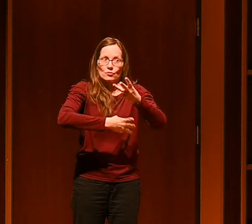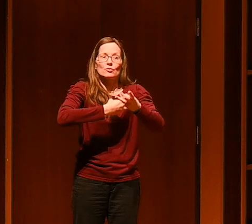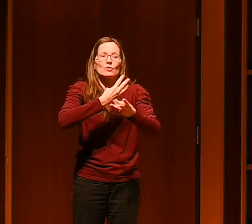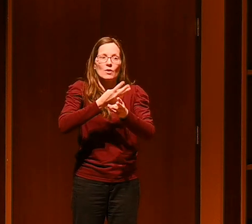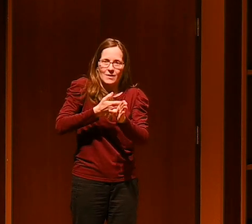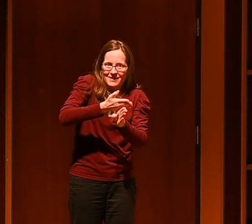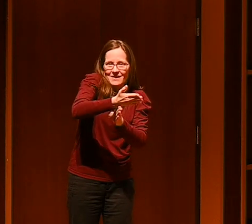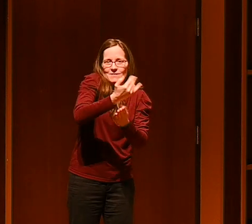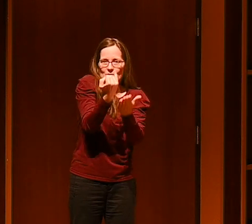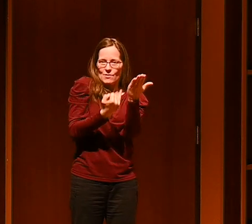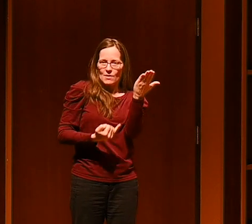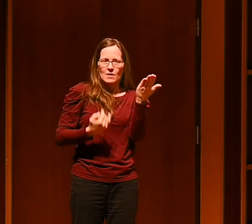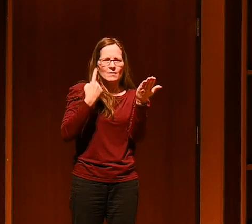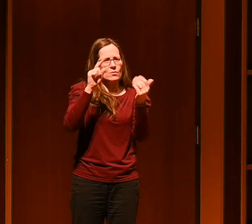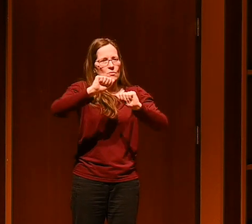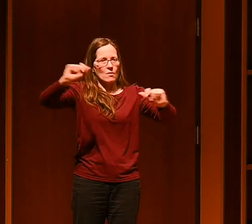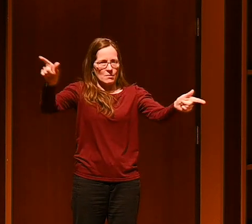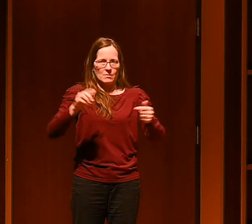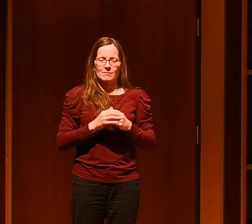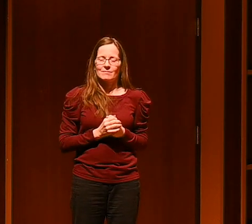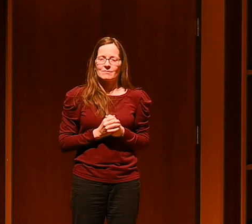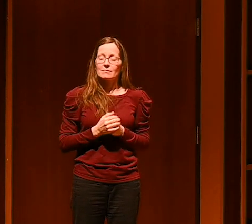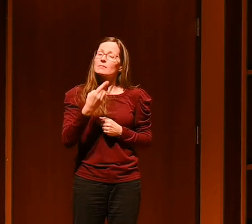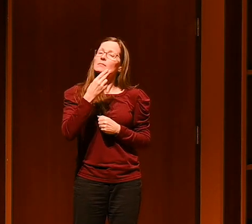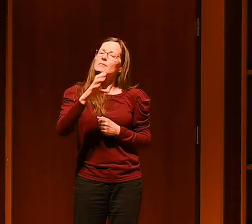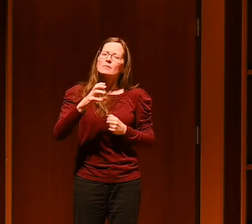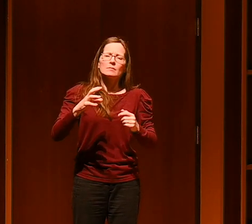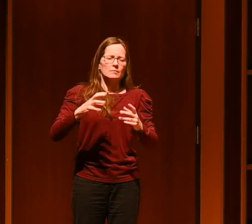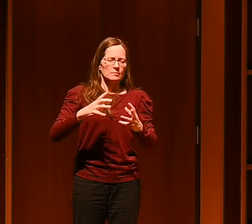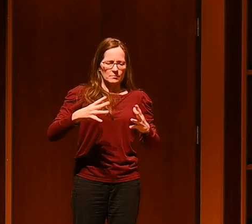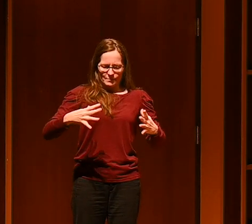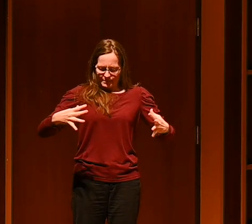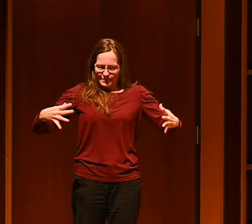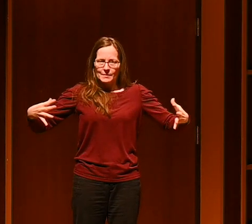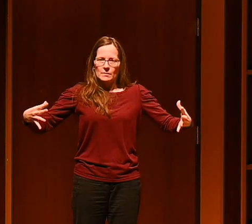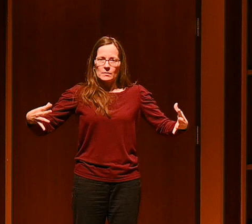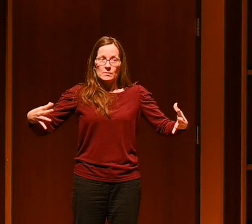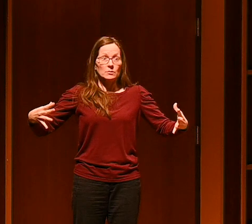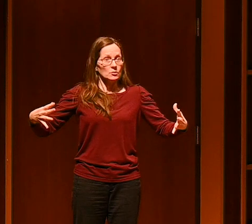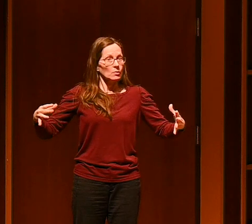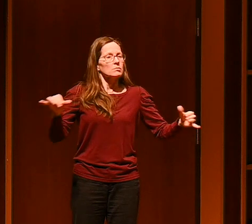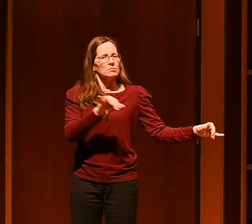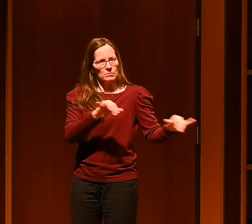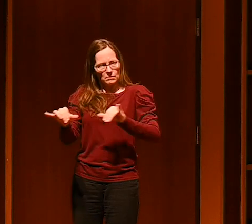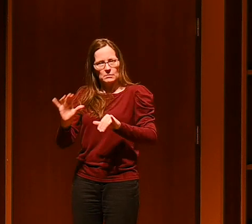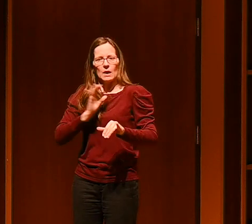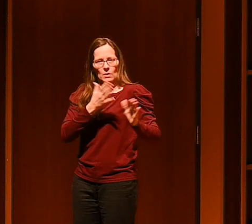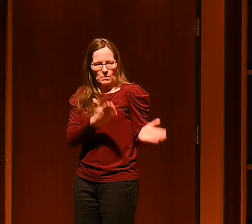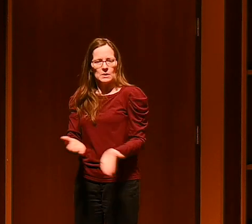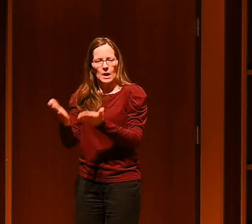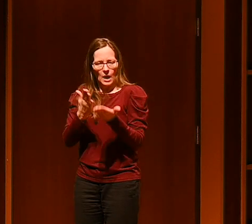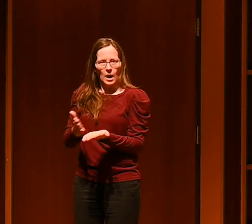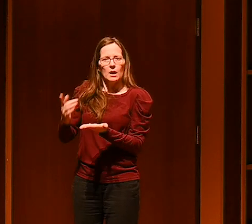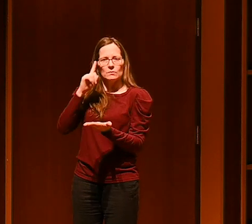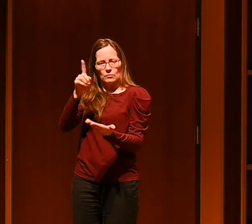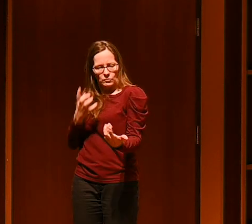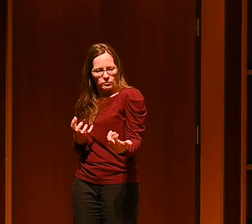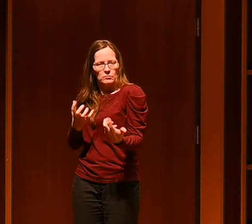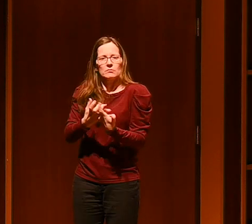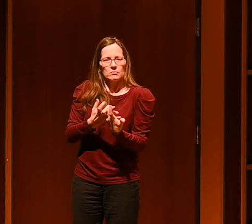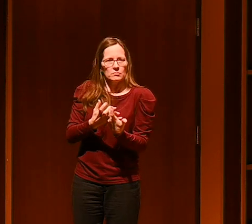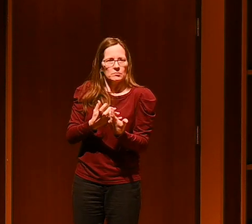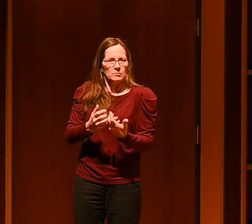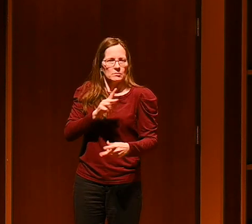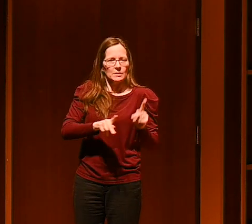for all. As the county continues to grow, so must our comprehensive plans to best assist our residents. And I am